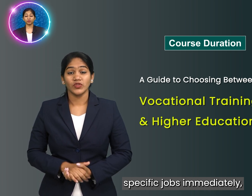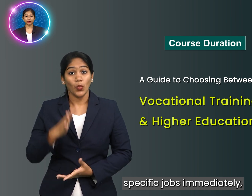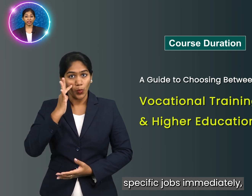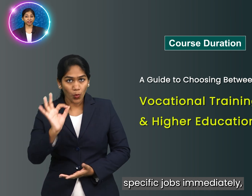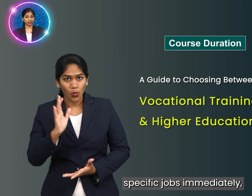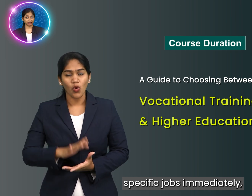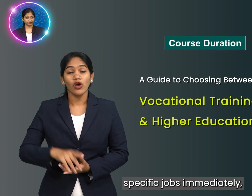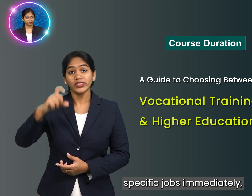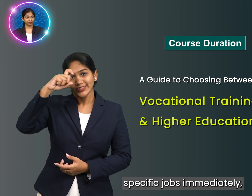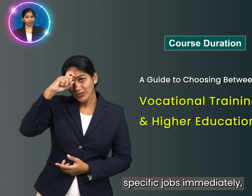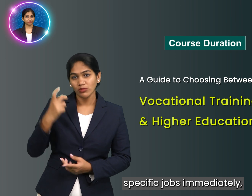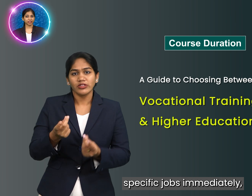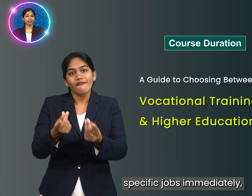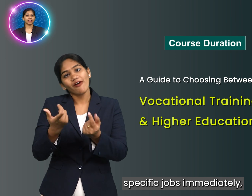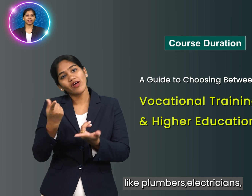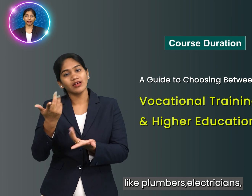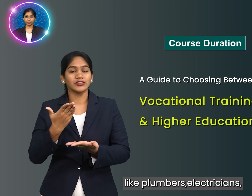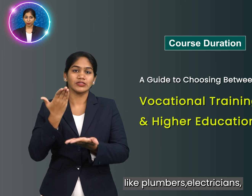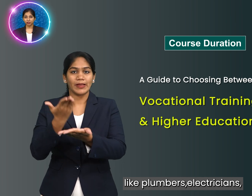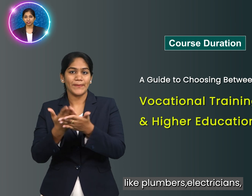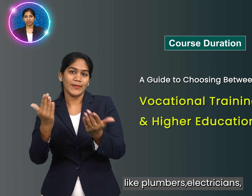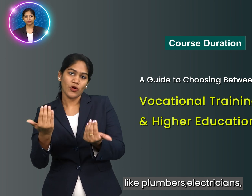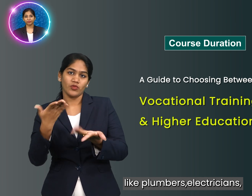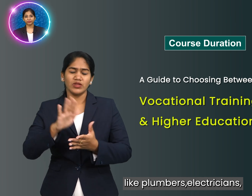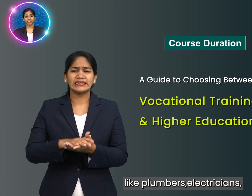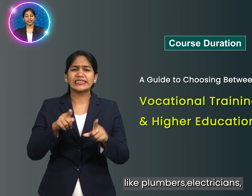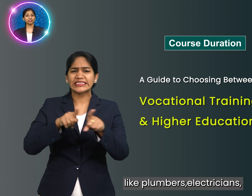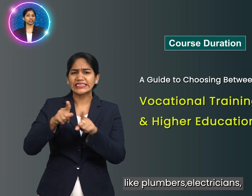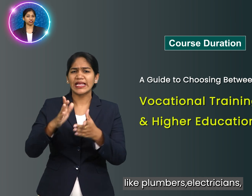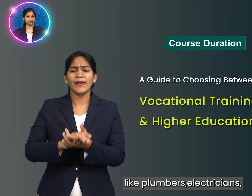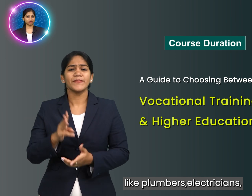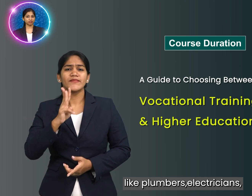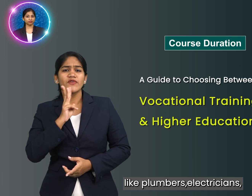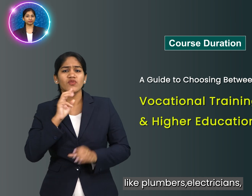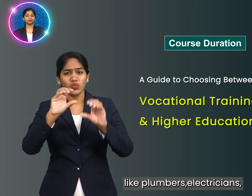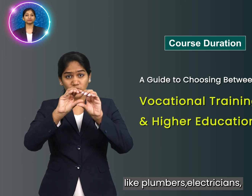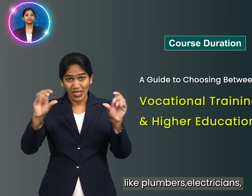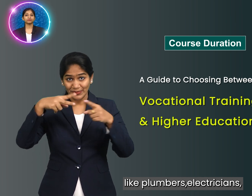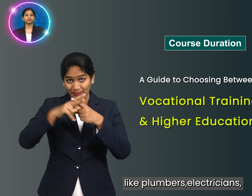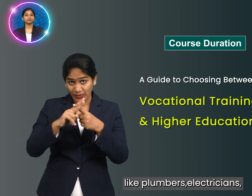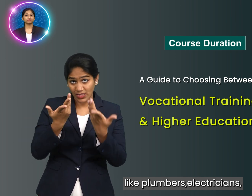specific jobs immediately, like plumbers, electricians,